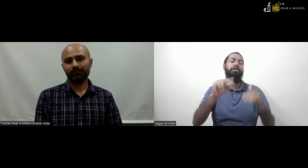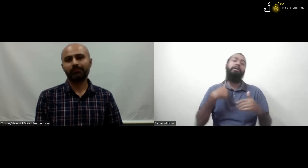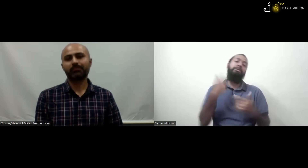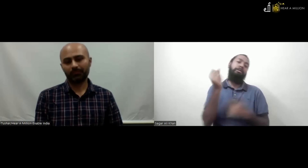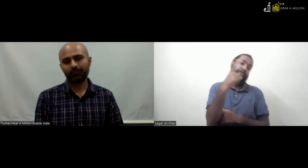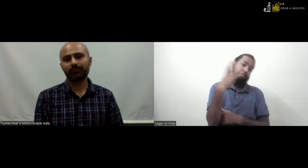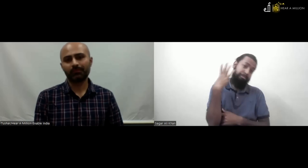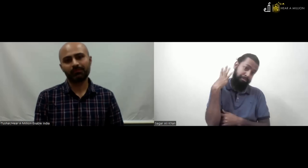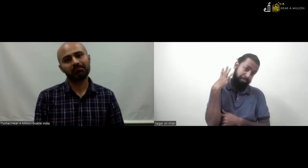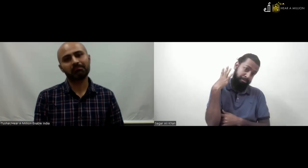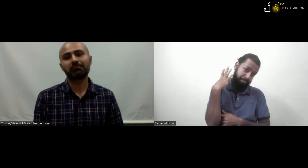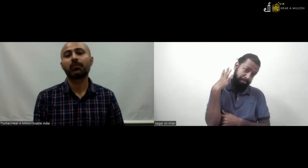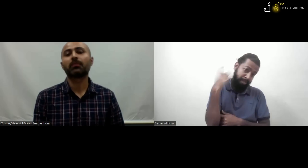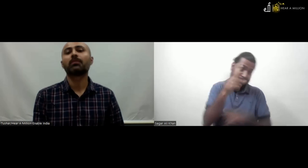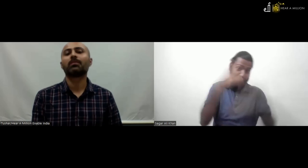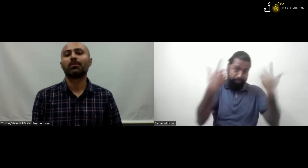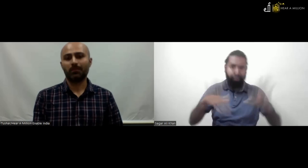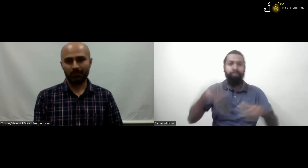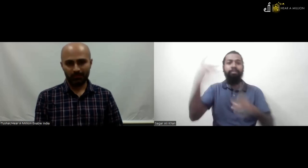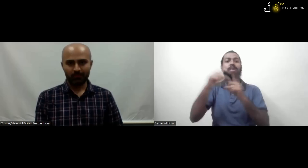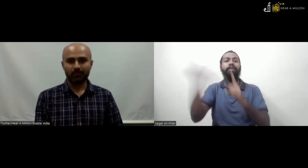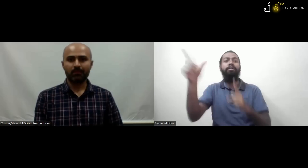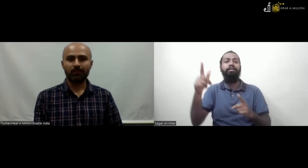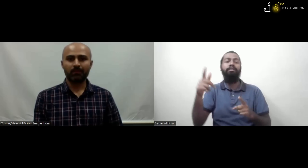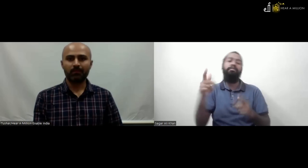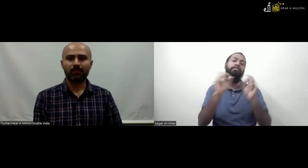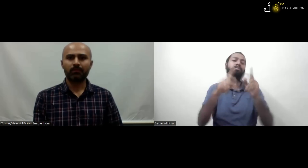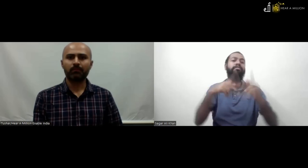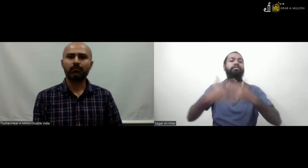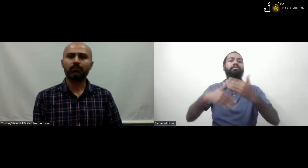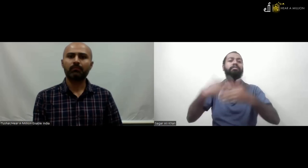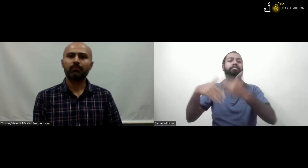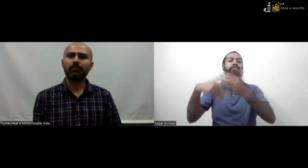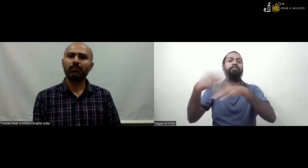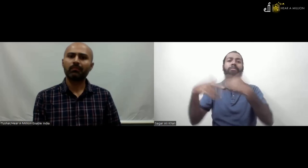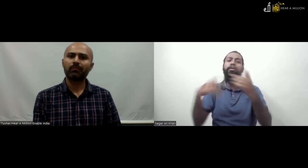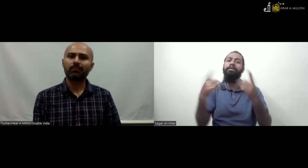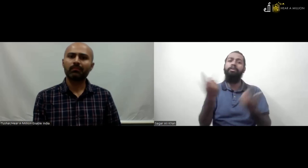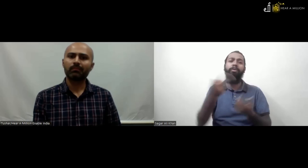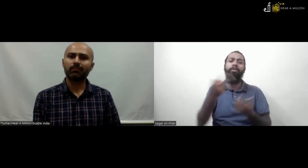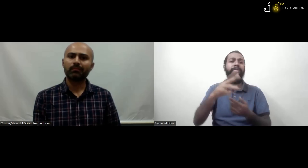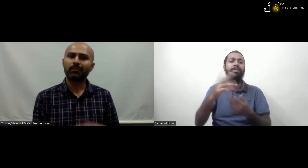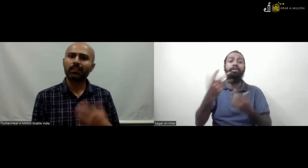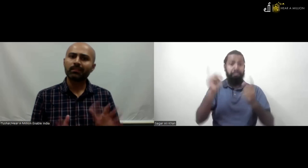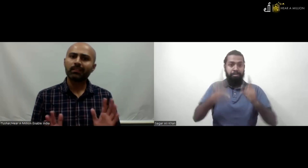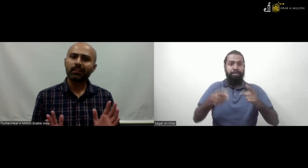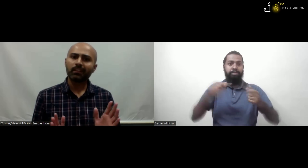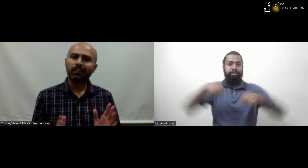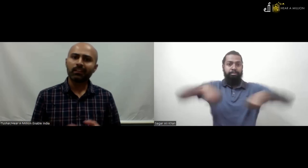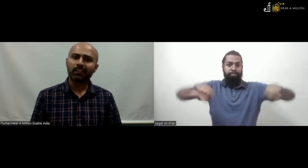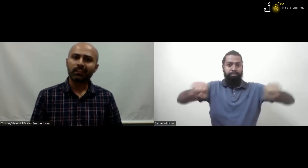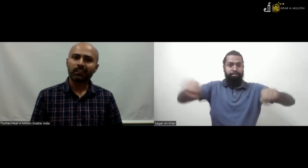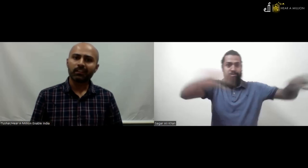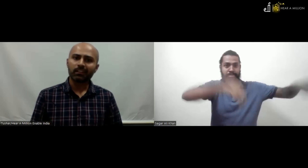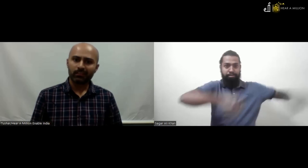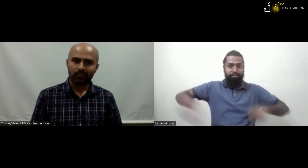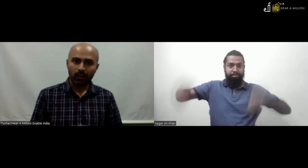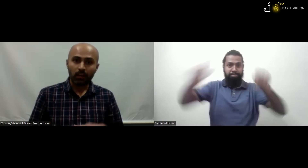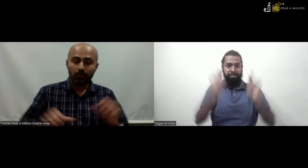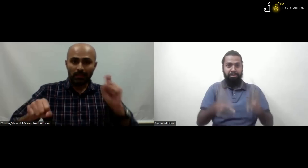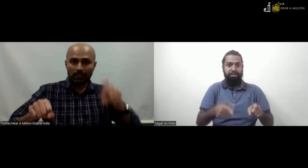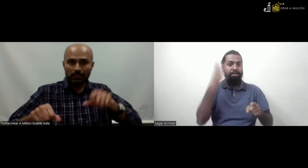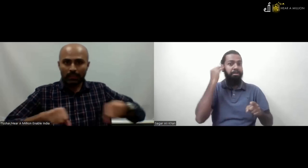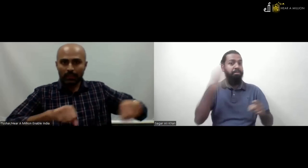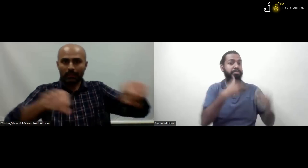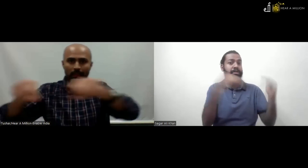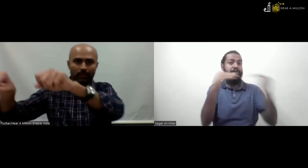months. And so you have to wait. There's a time period where you have to wait. So there is no chance after getting the learner license, I have to